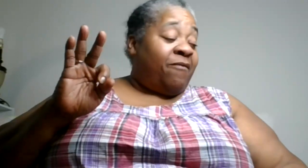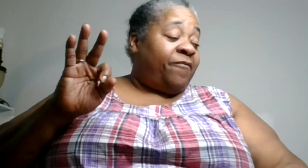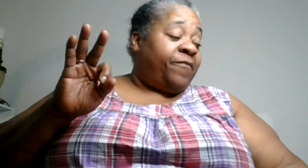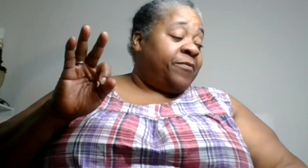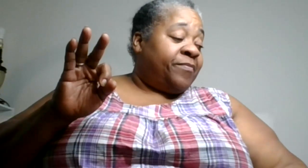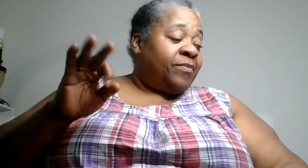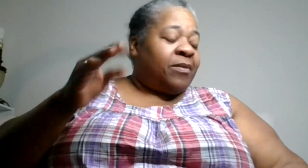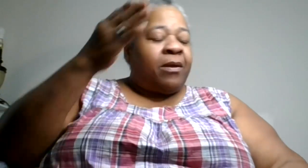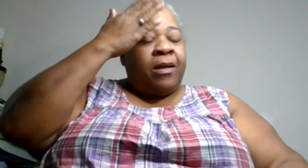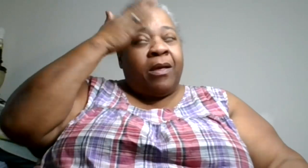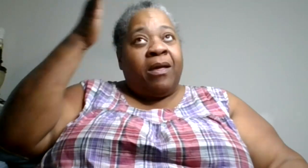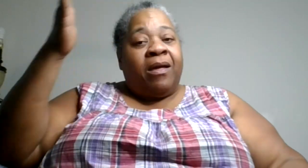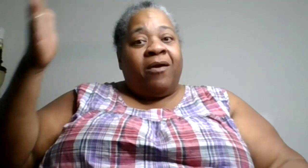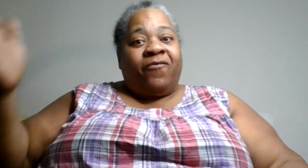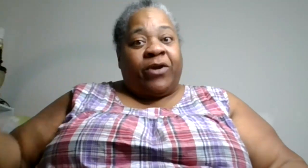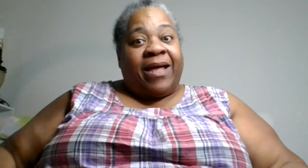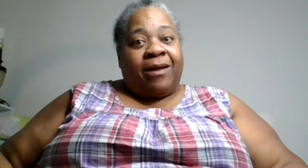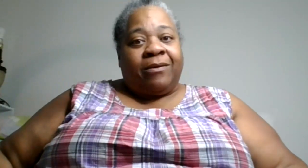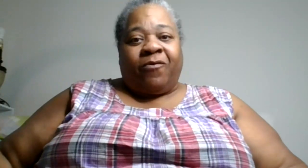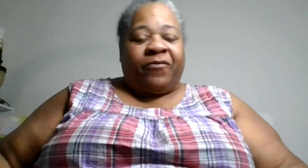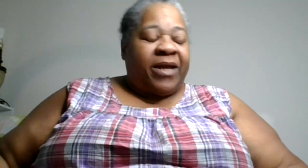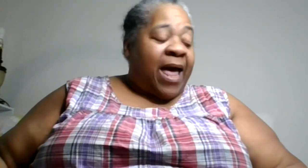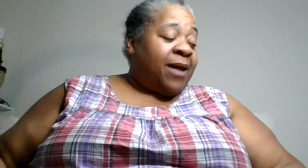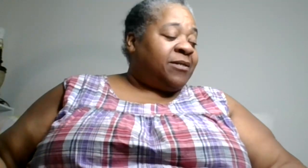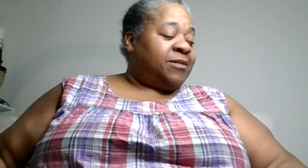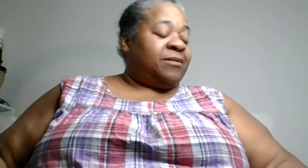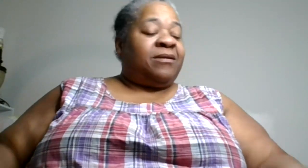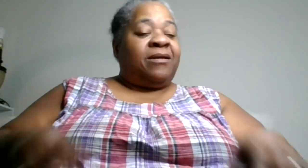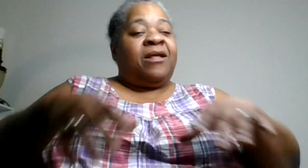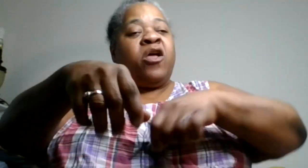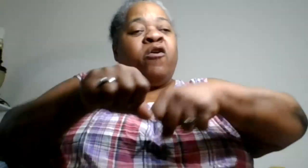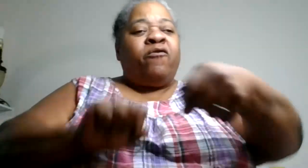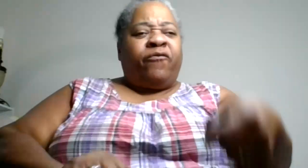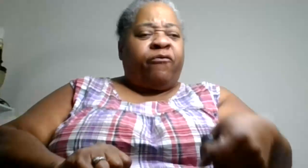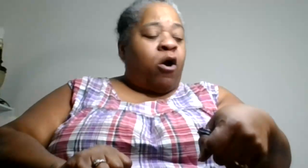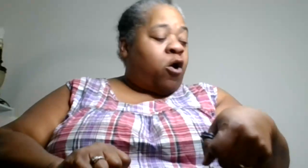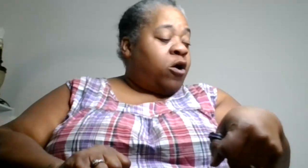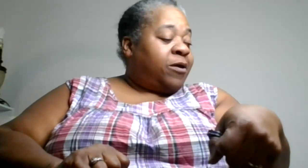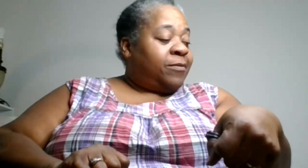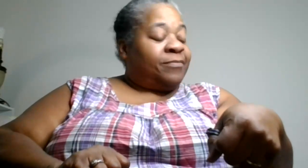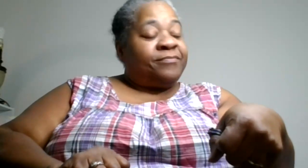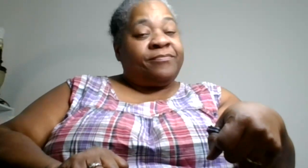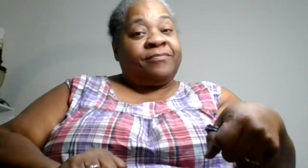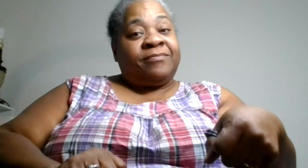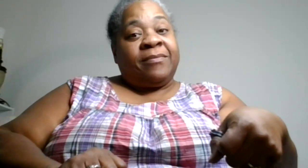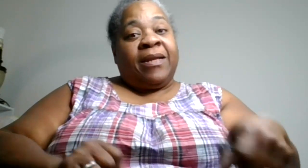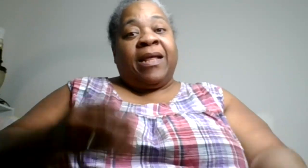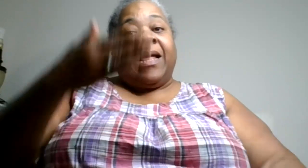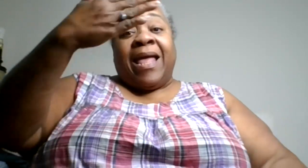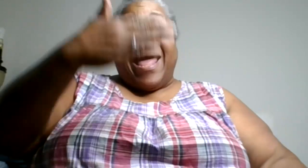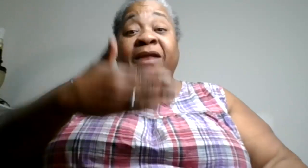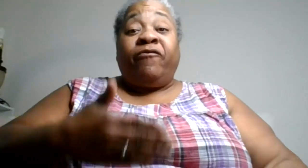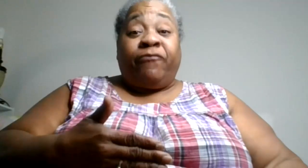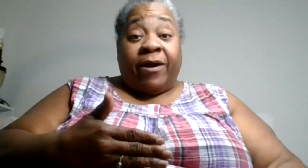F. Forget or forgot. Frog. And